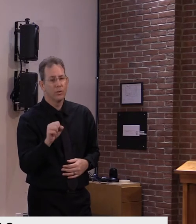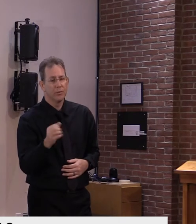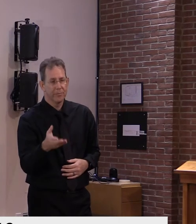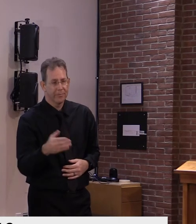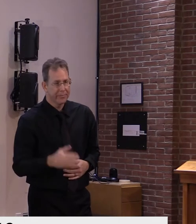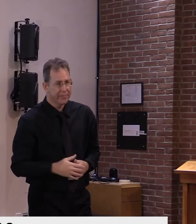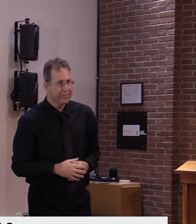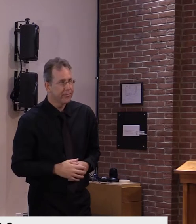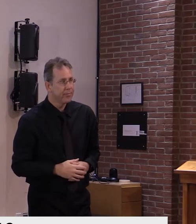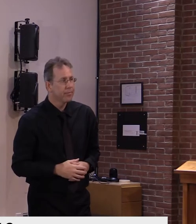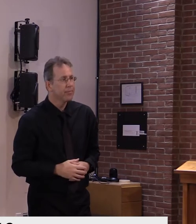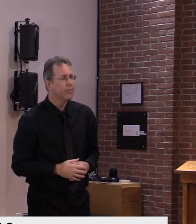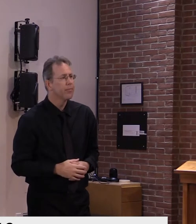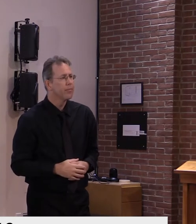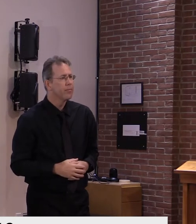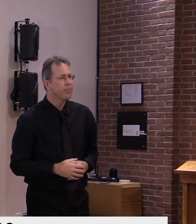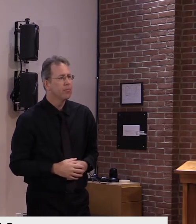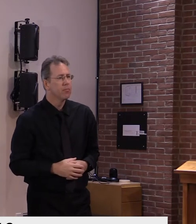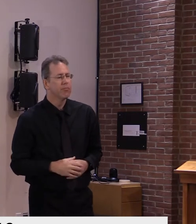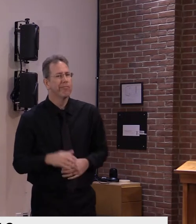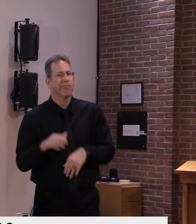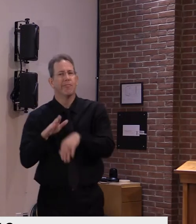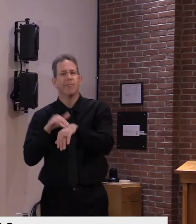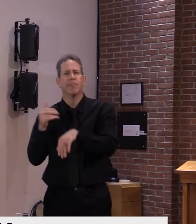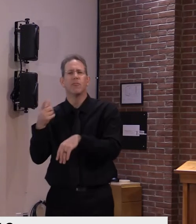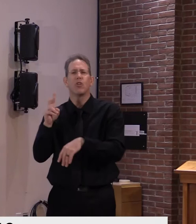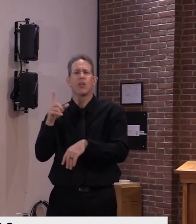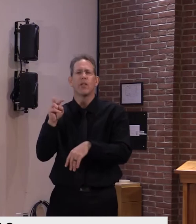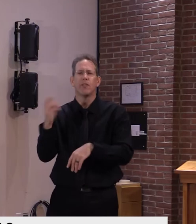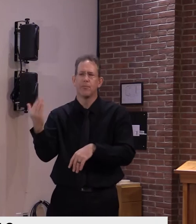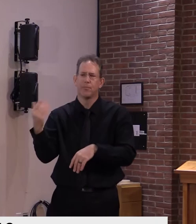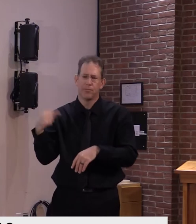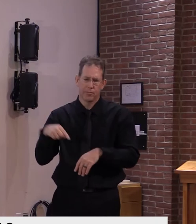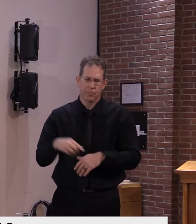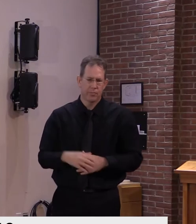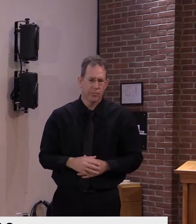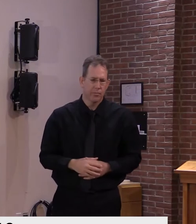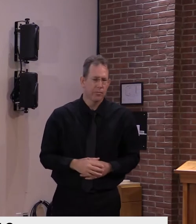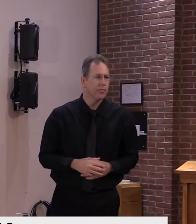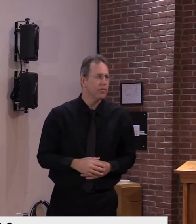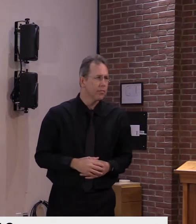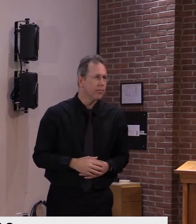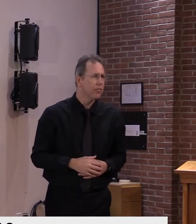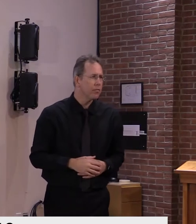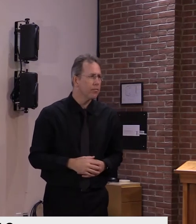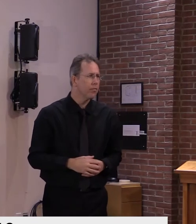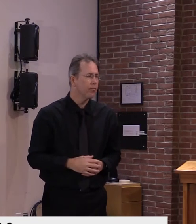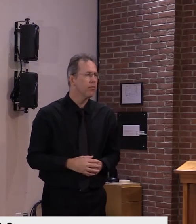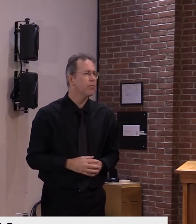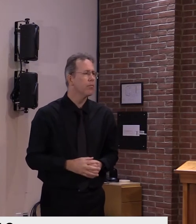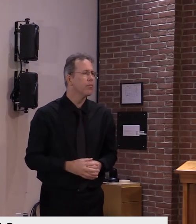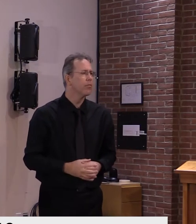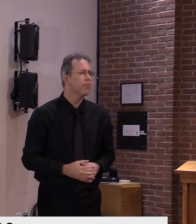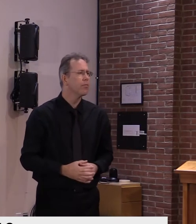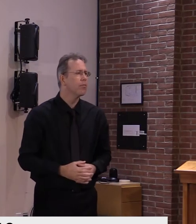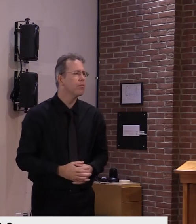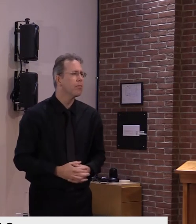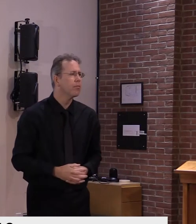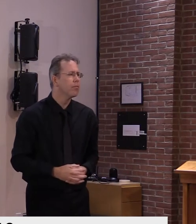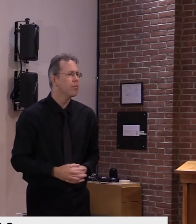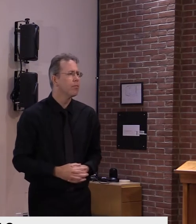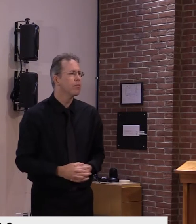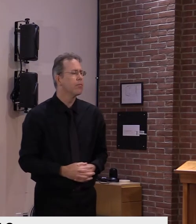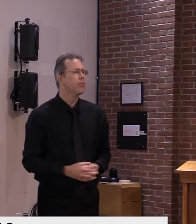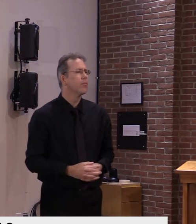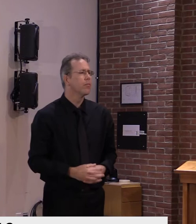Dr. Levine, the 21 positive results from the surveillance testing in public schools,